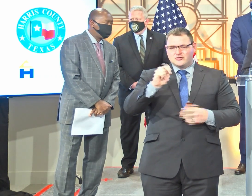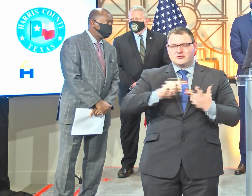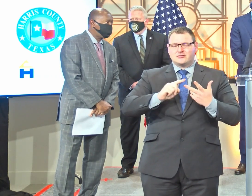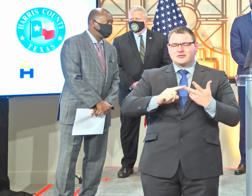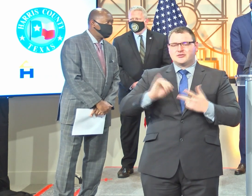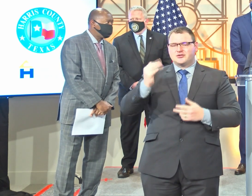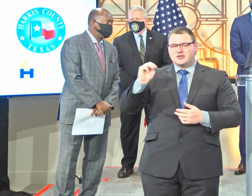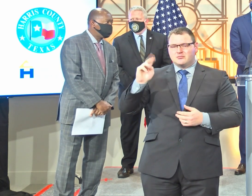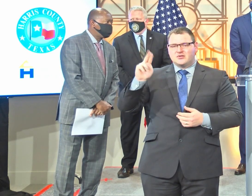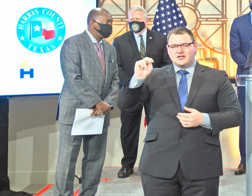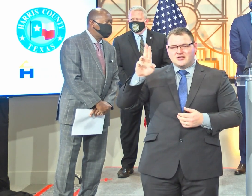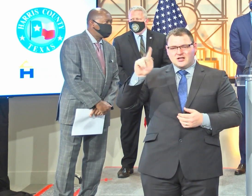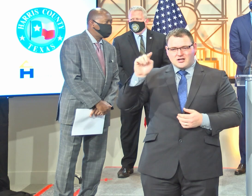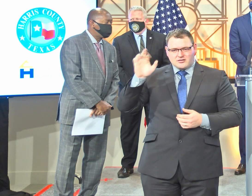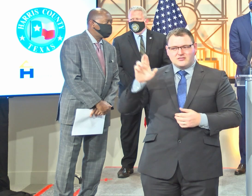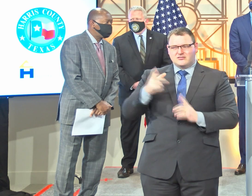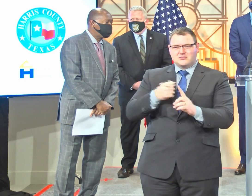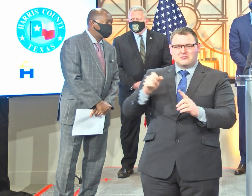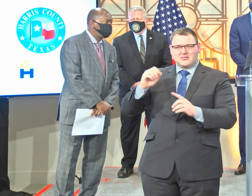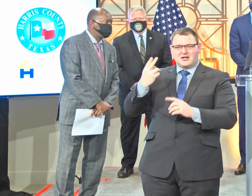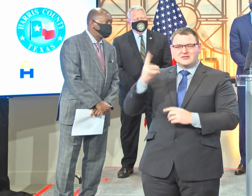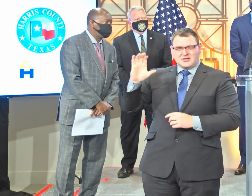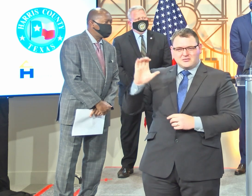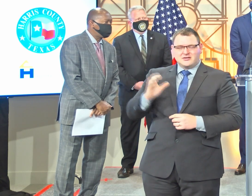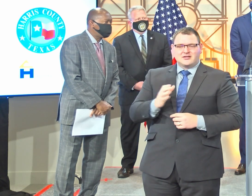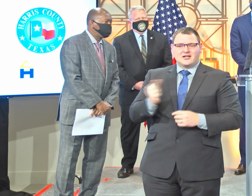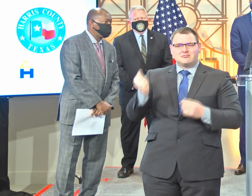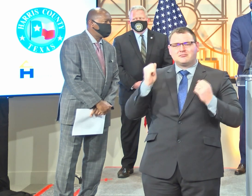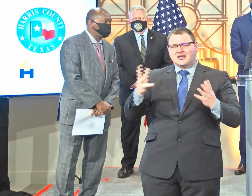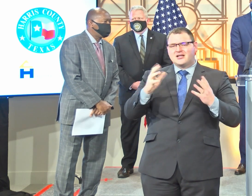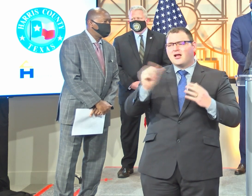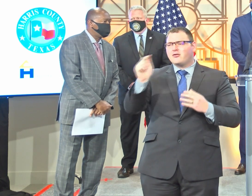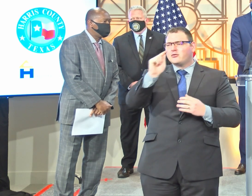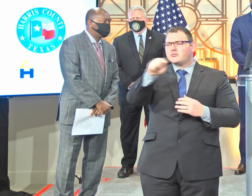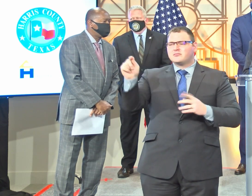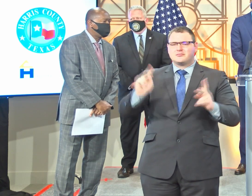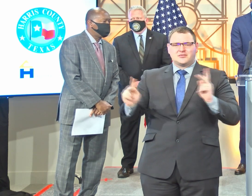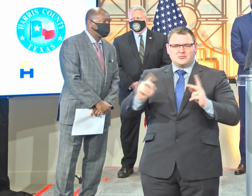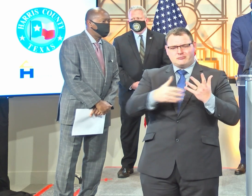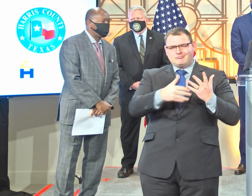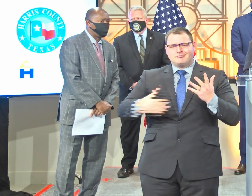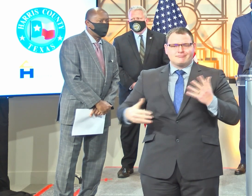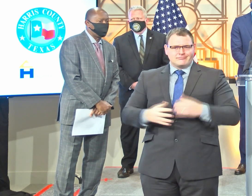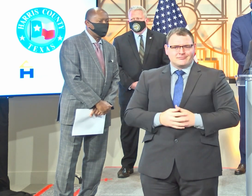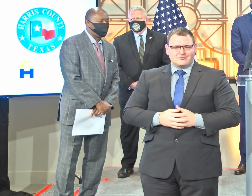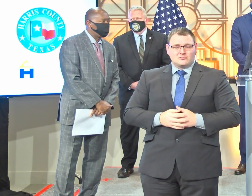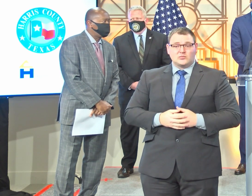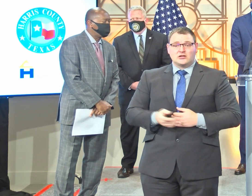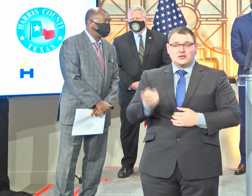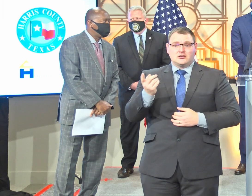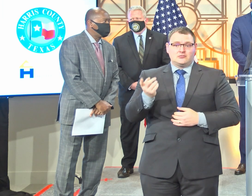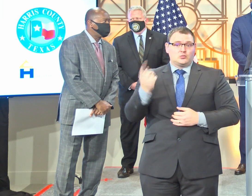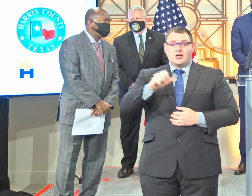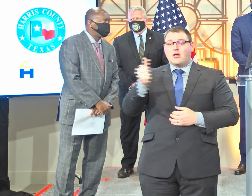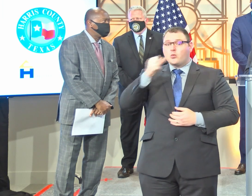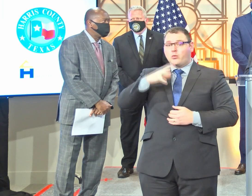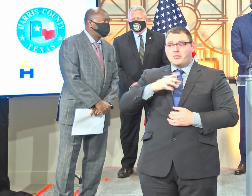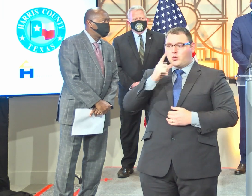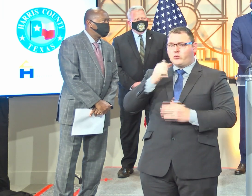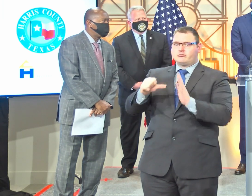But with the leadership at Harris County, with a renewed focus on helping those who, not